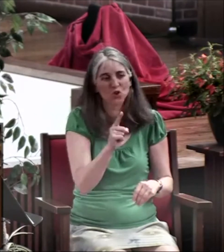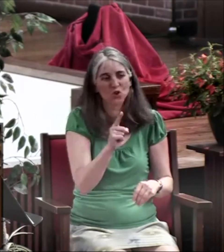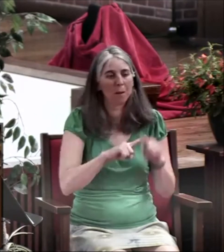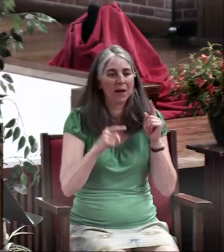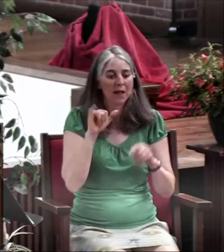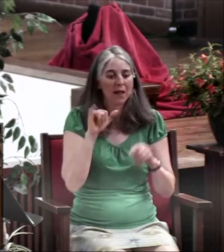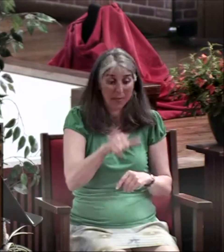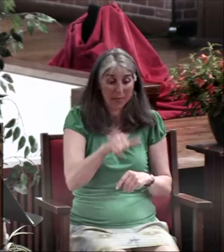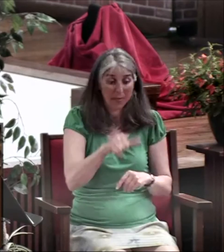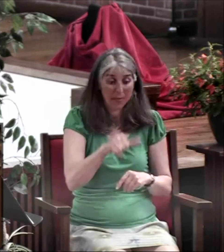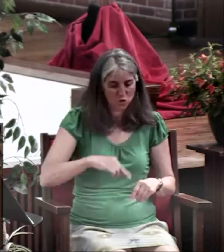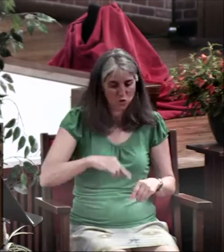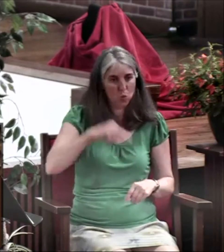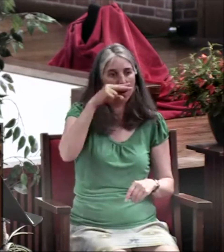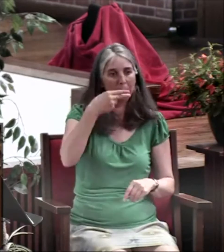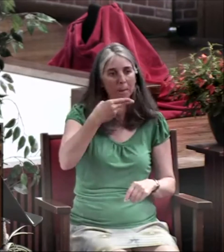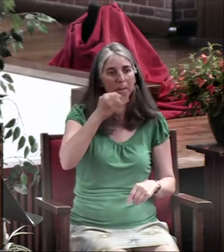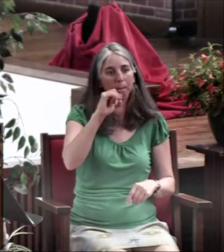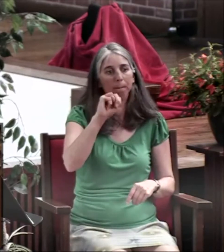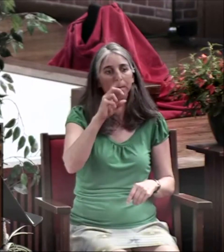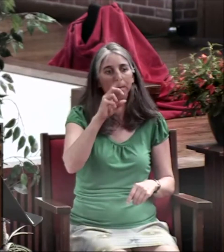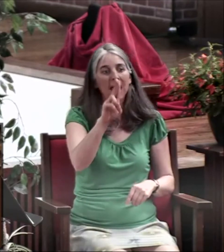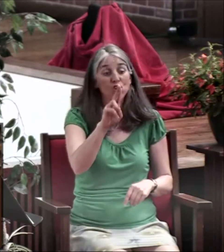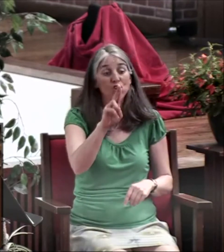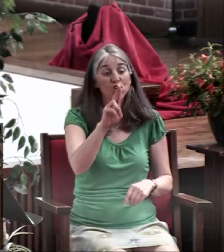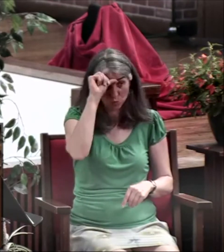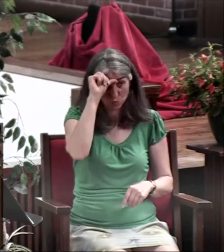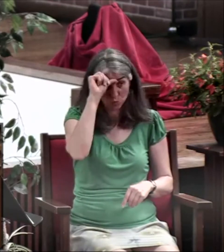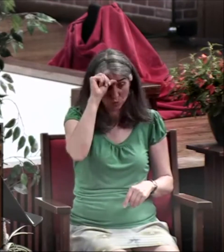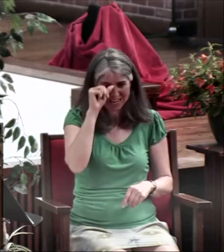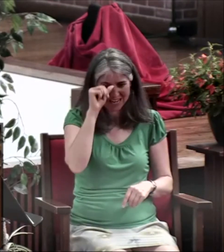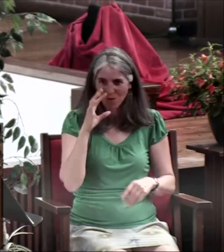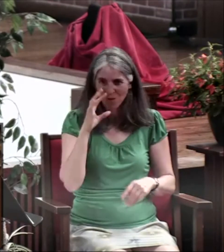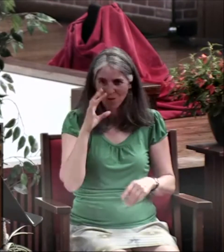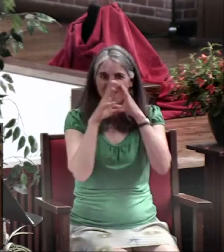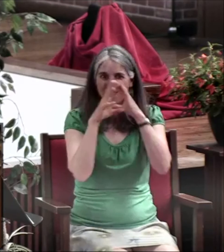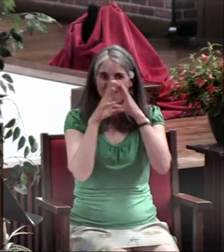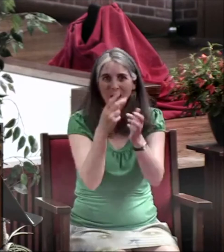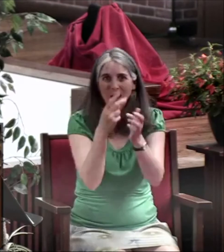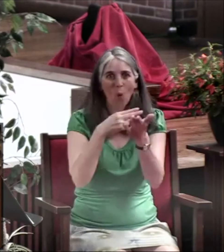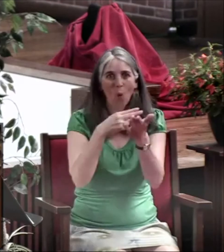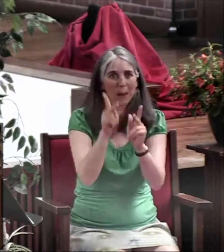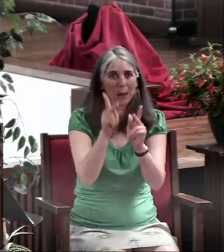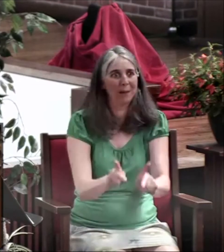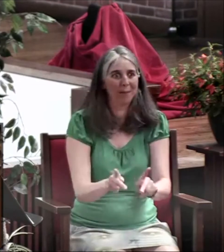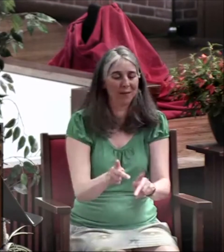holiness, fascinated by holy people and holy men. And he thought, wow, to be a holy person would be